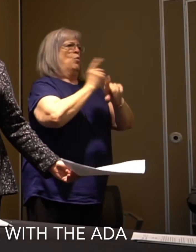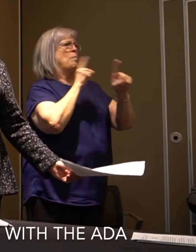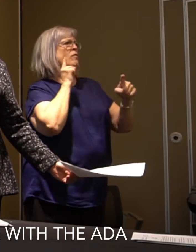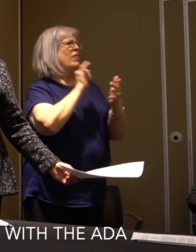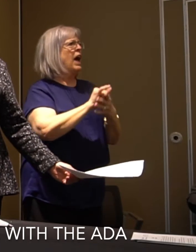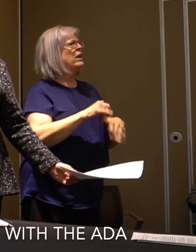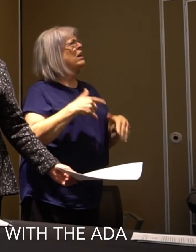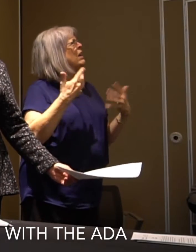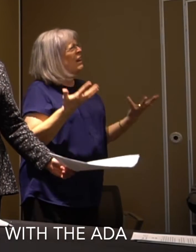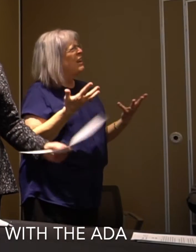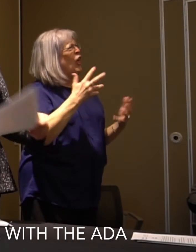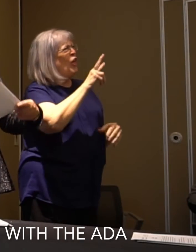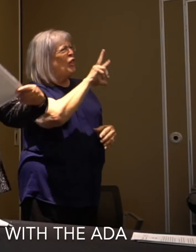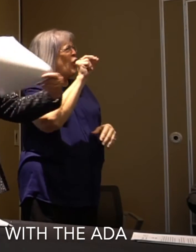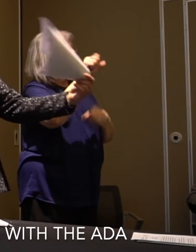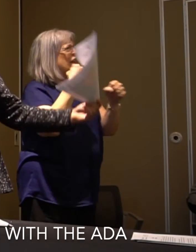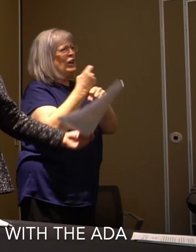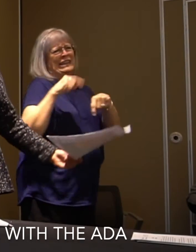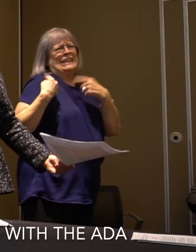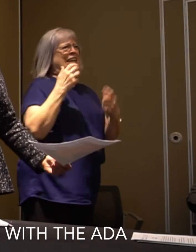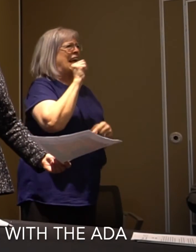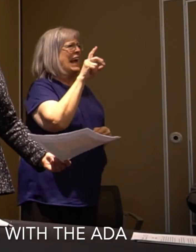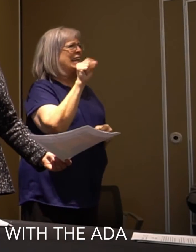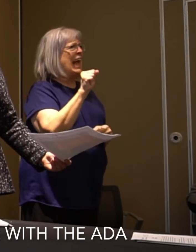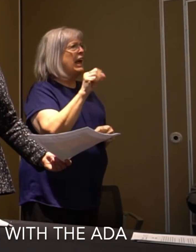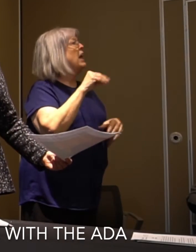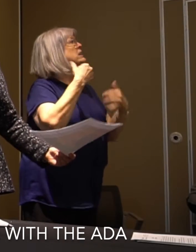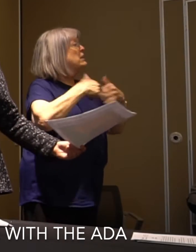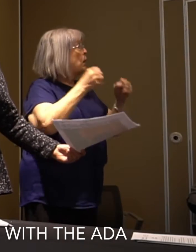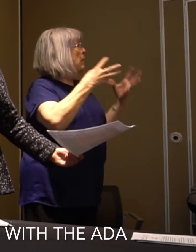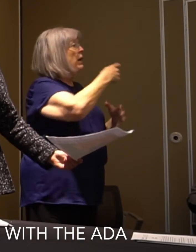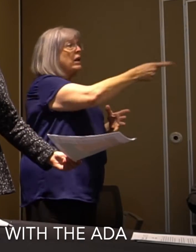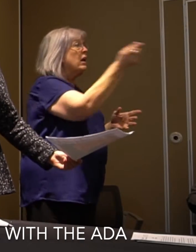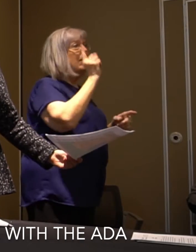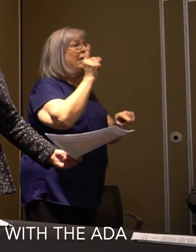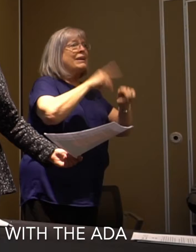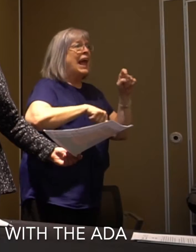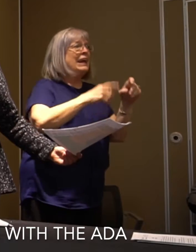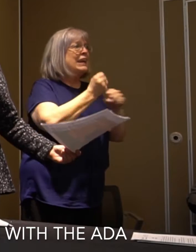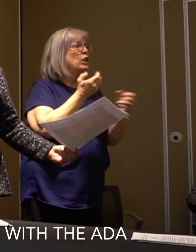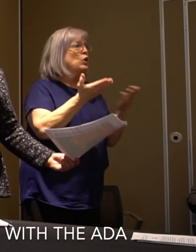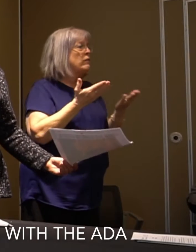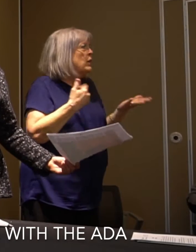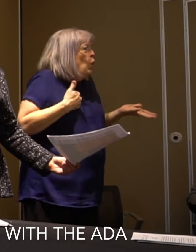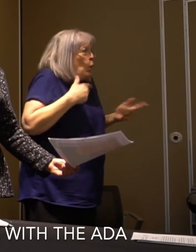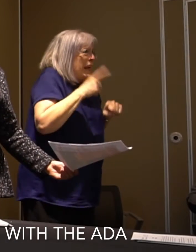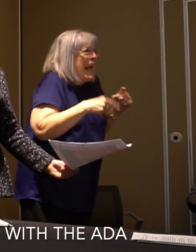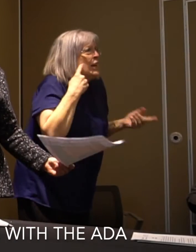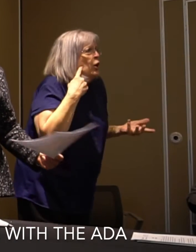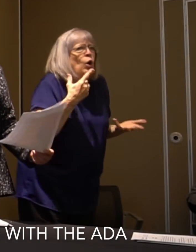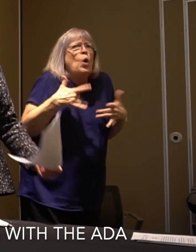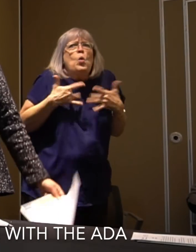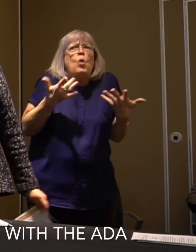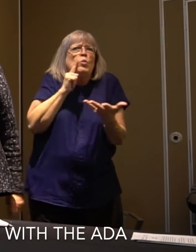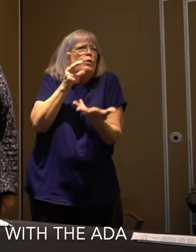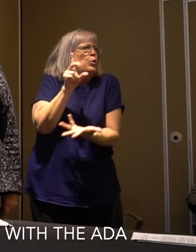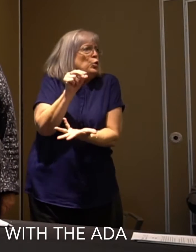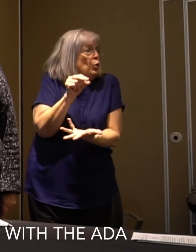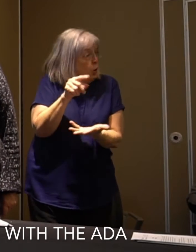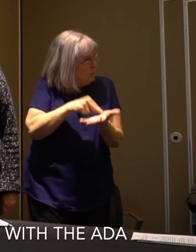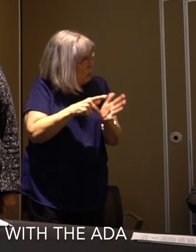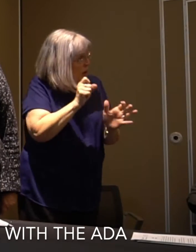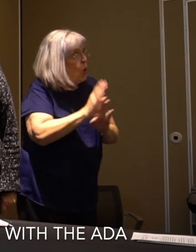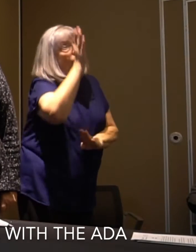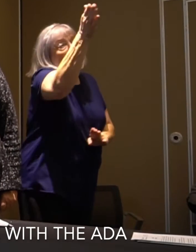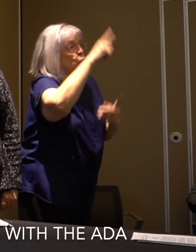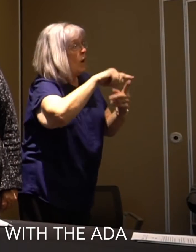30 years after the ADA, and many of us can't get services. We can't hear. What are you going to do? Would you go to another country and go